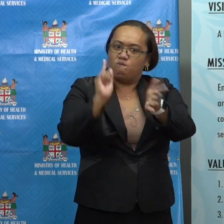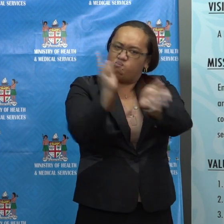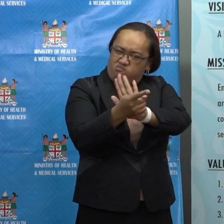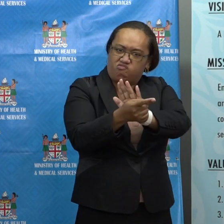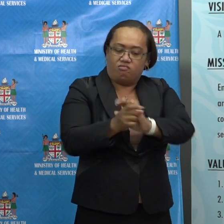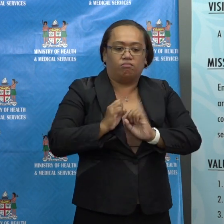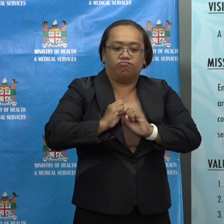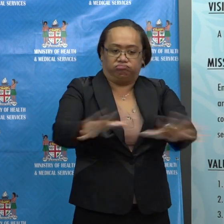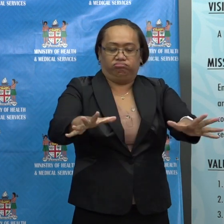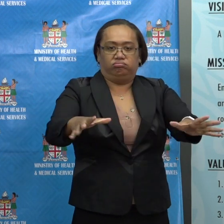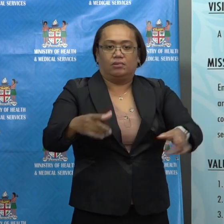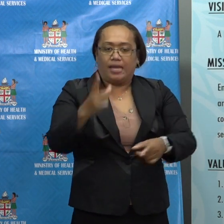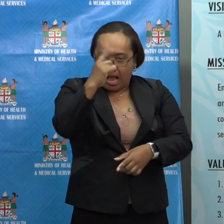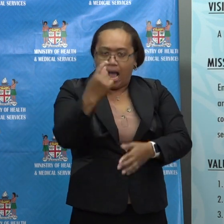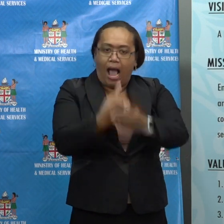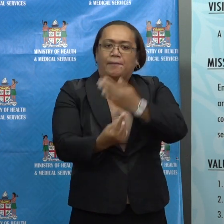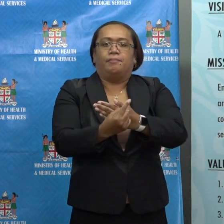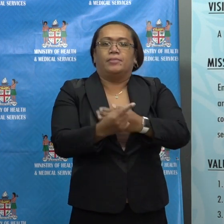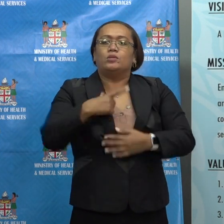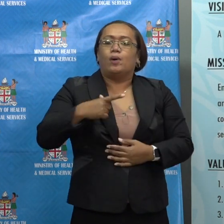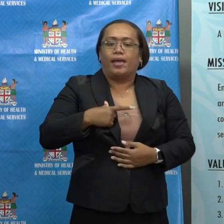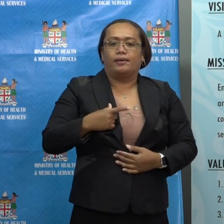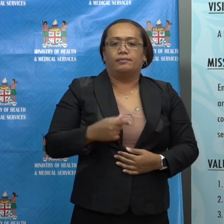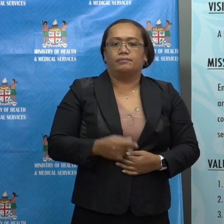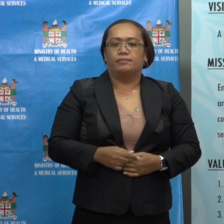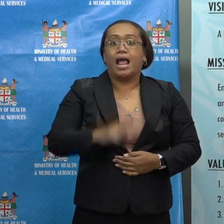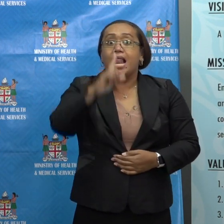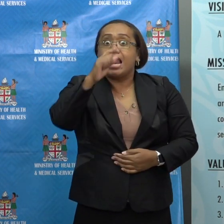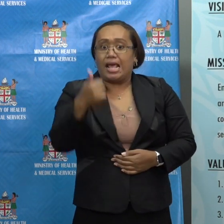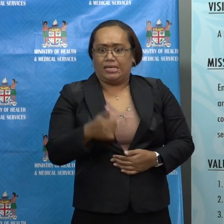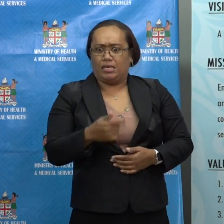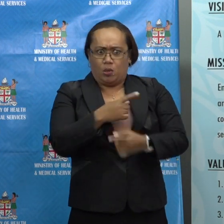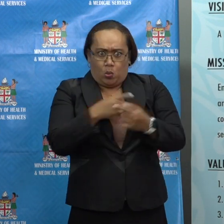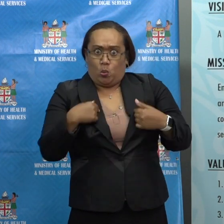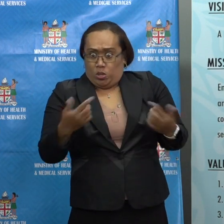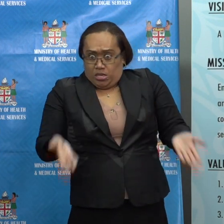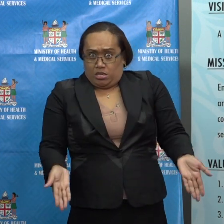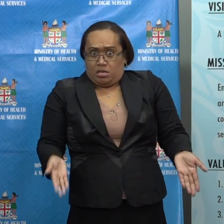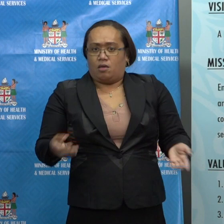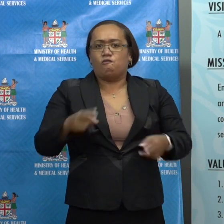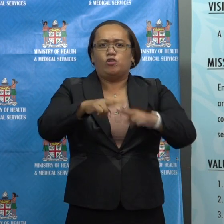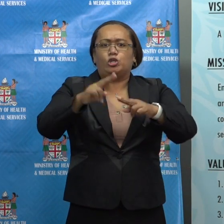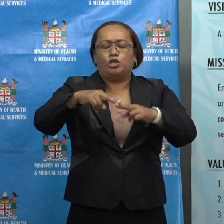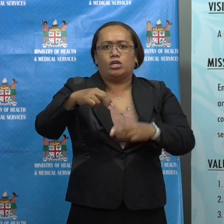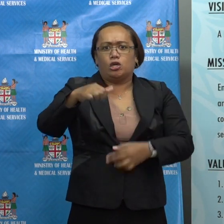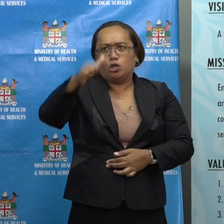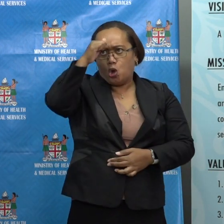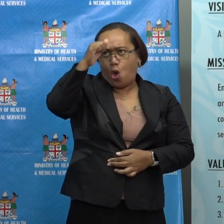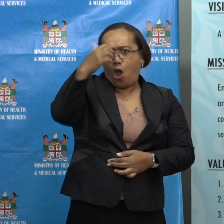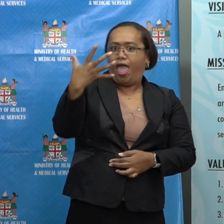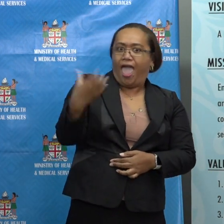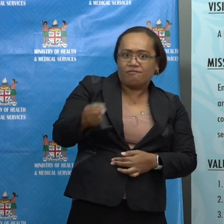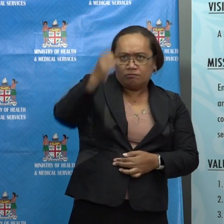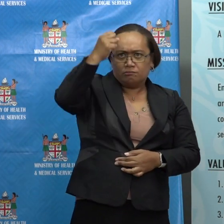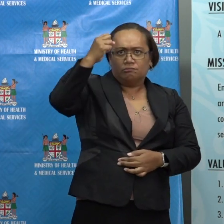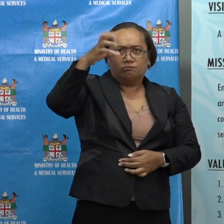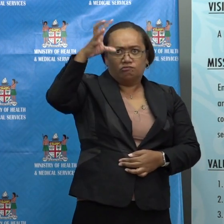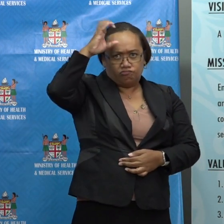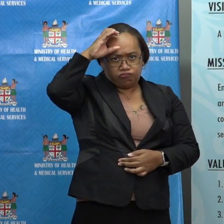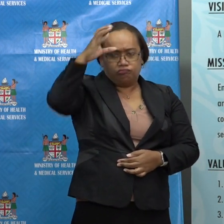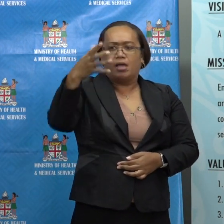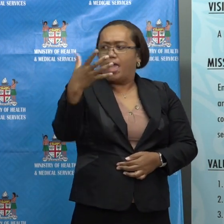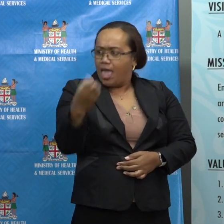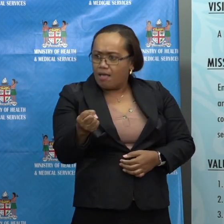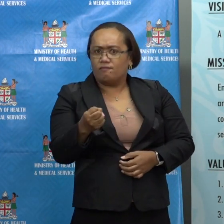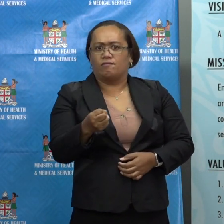sicken thousands. Fortunately, we have the knowledge, the infrastructure, the people, and the